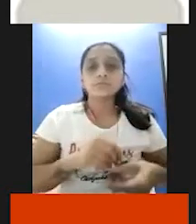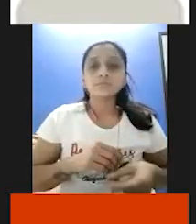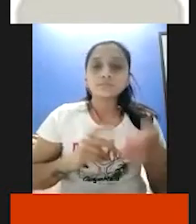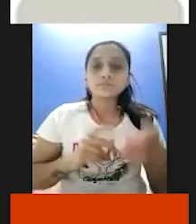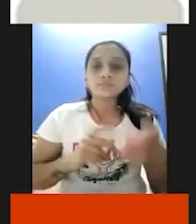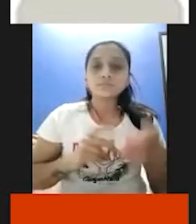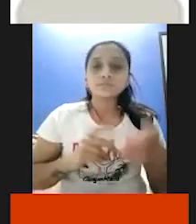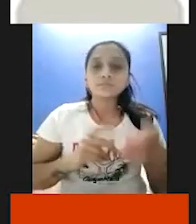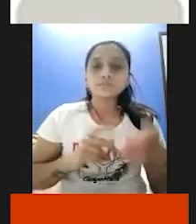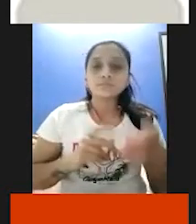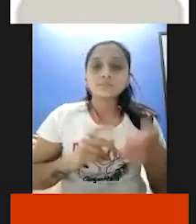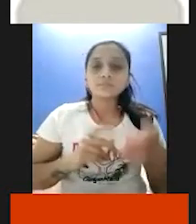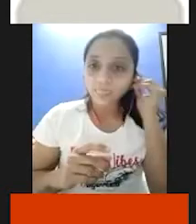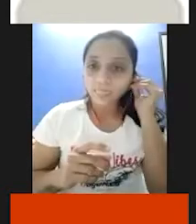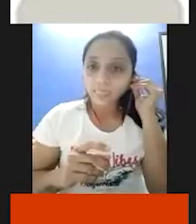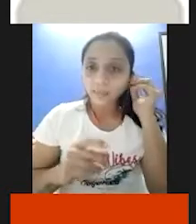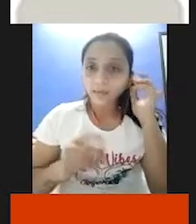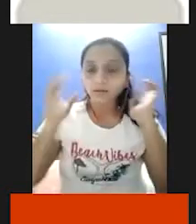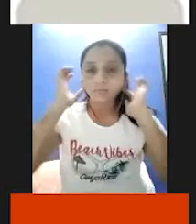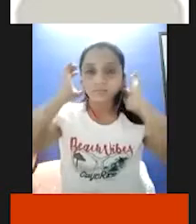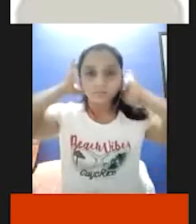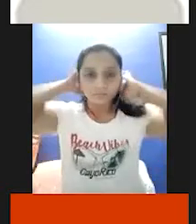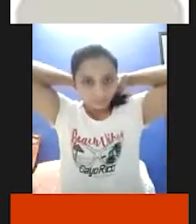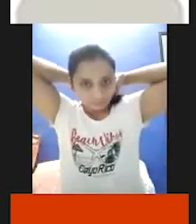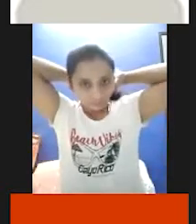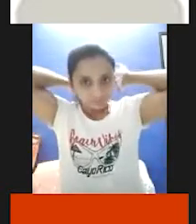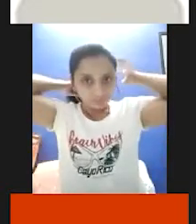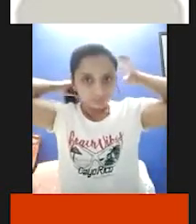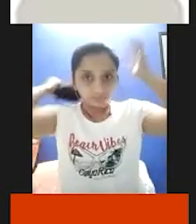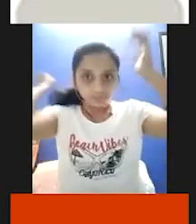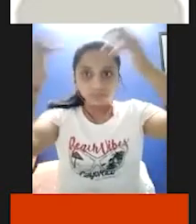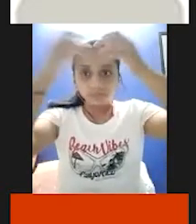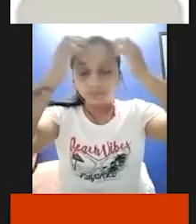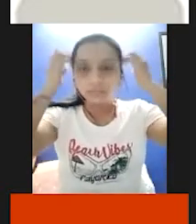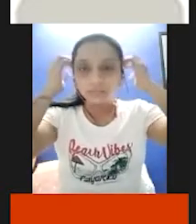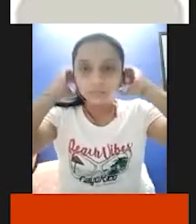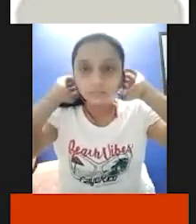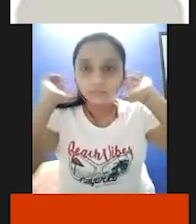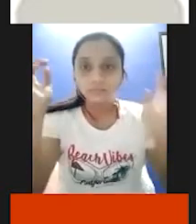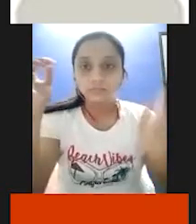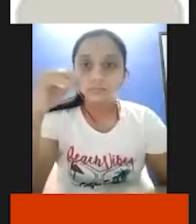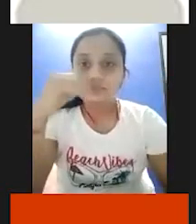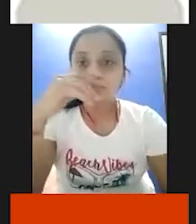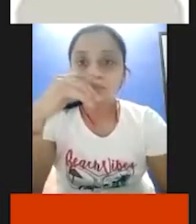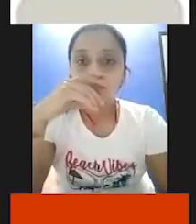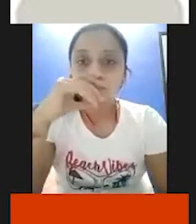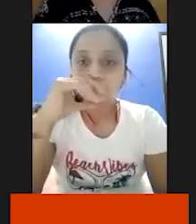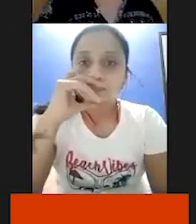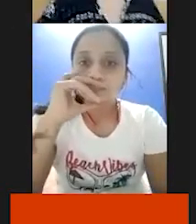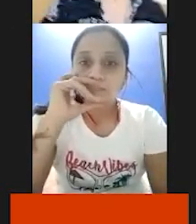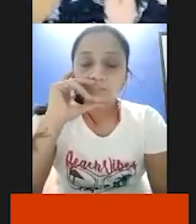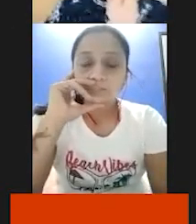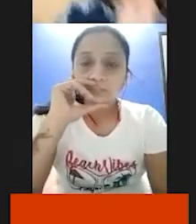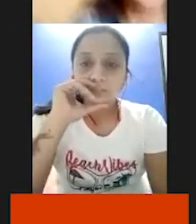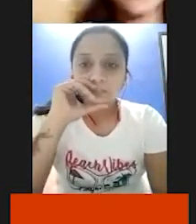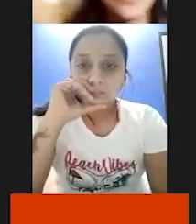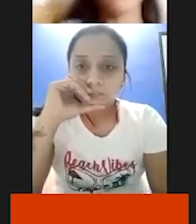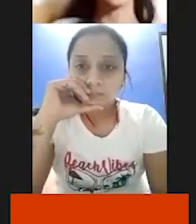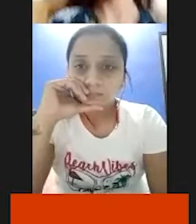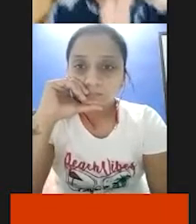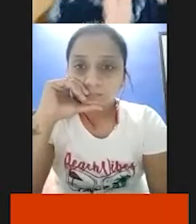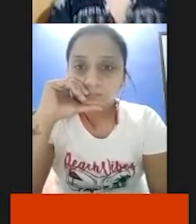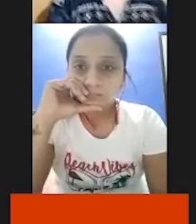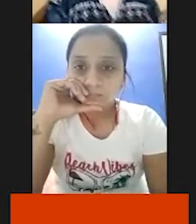75% of ISL is general across the country, but 25% of the sign language is different. So